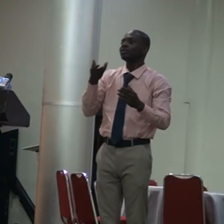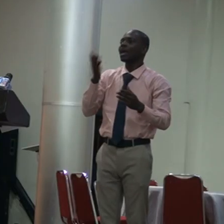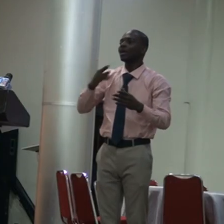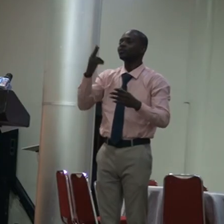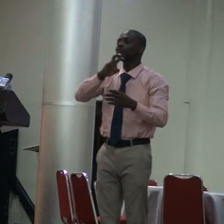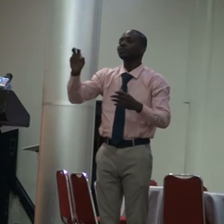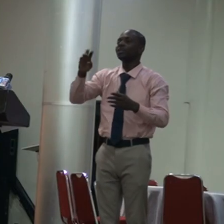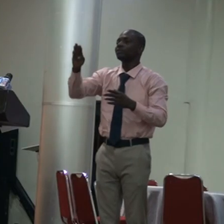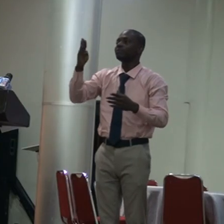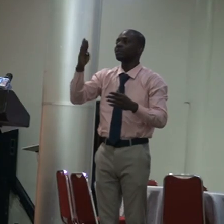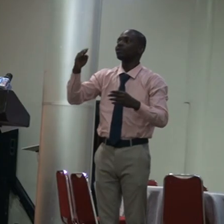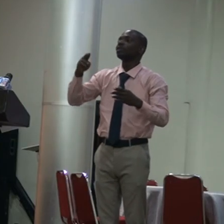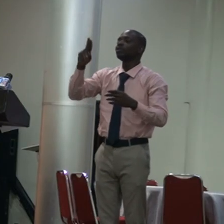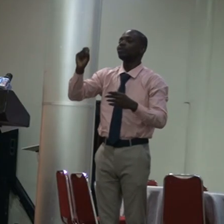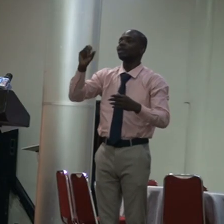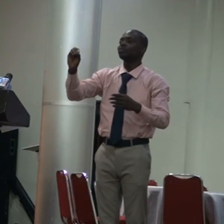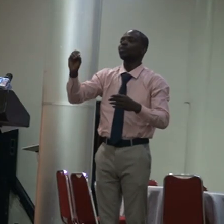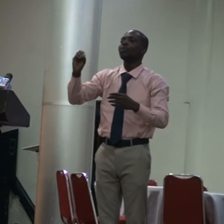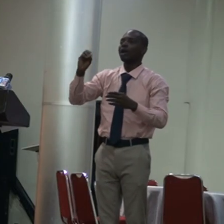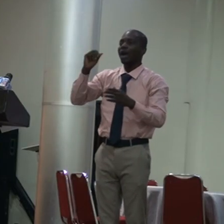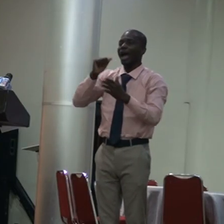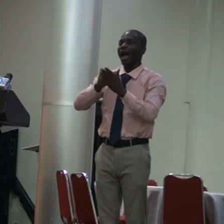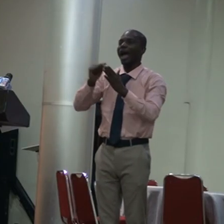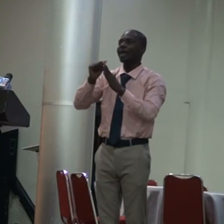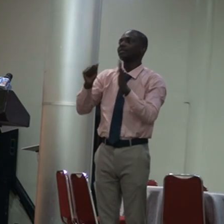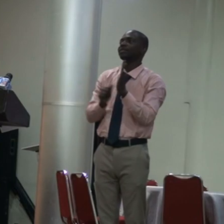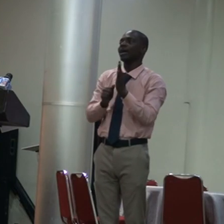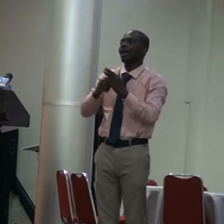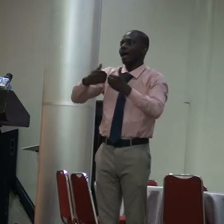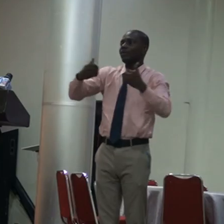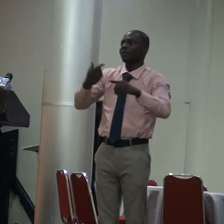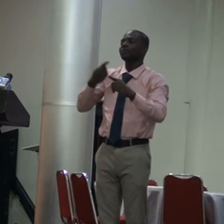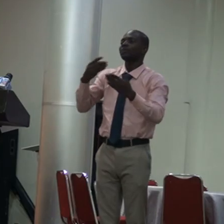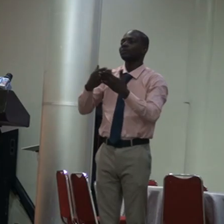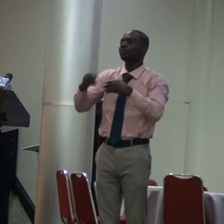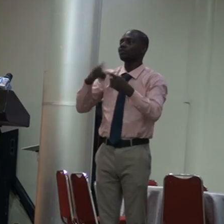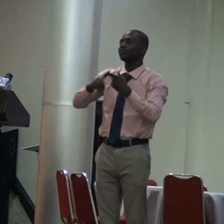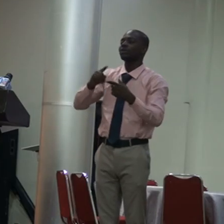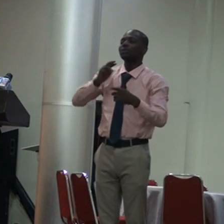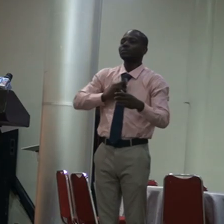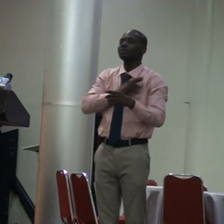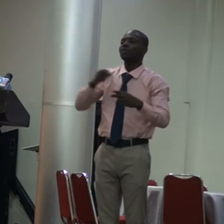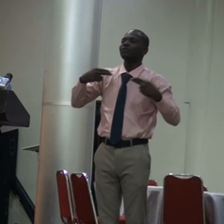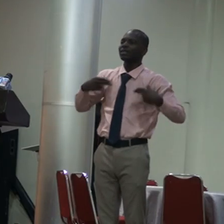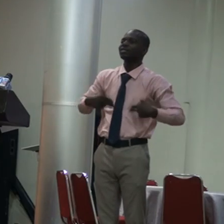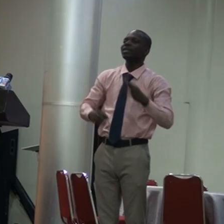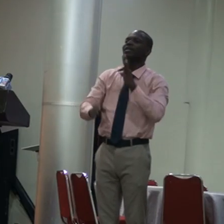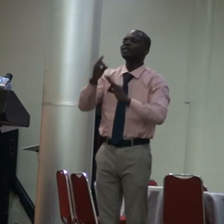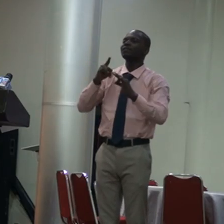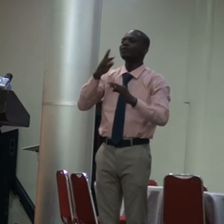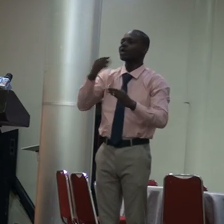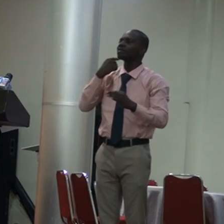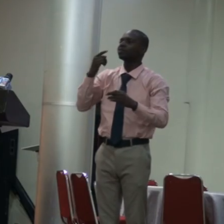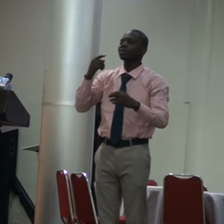is 200 billion renewed health scope agenda, apart from the money going to the Ministry of Health. Now, if we are serious